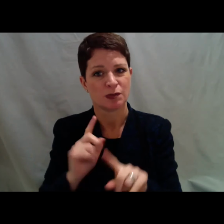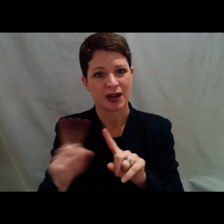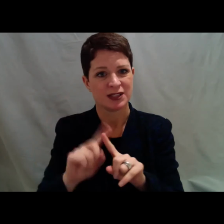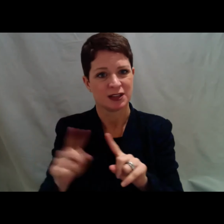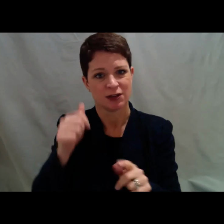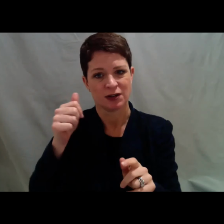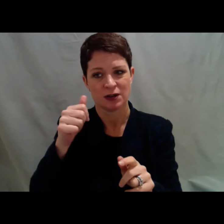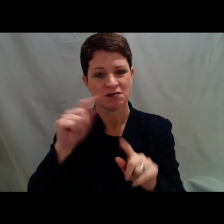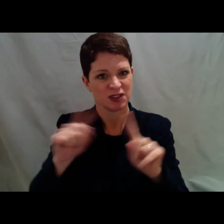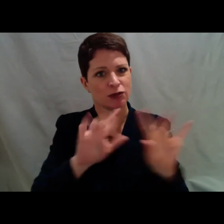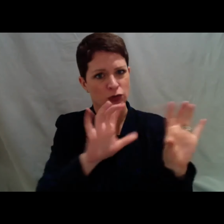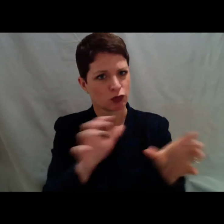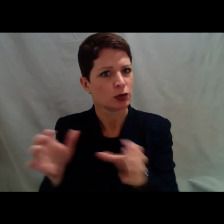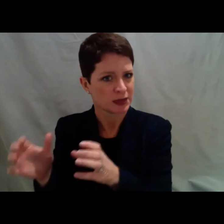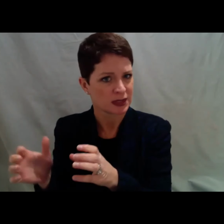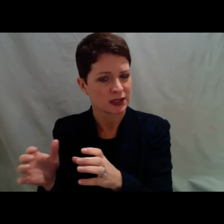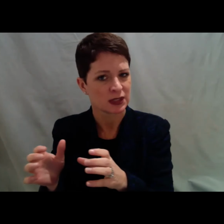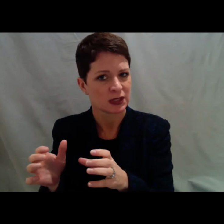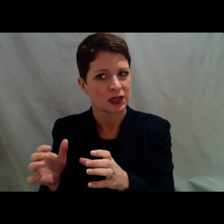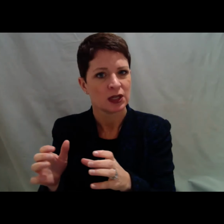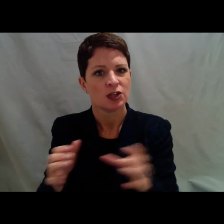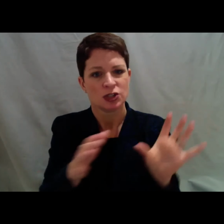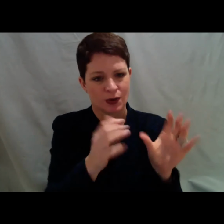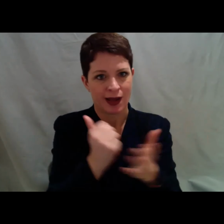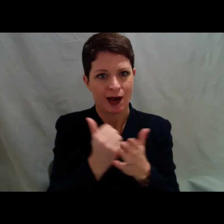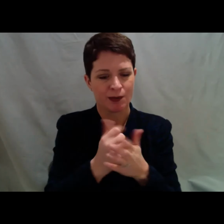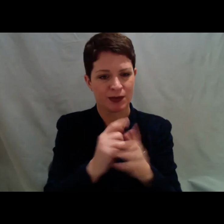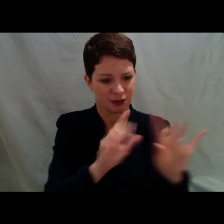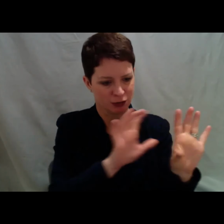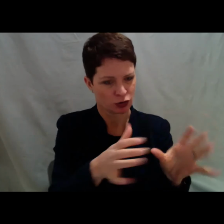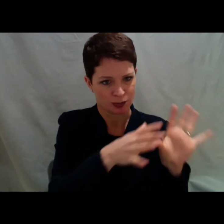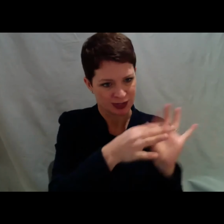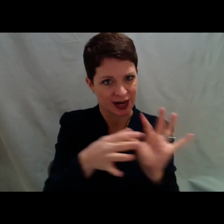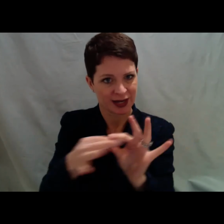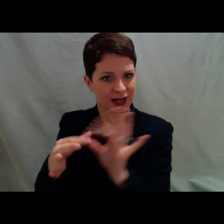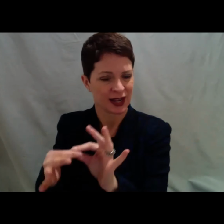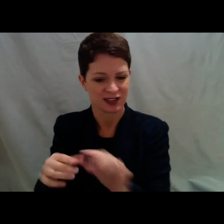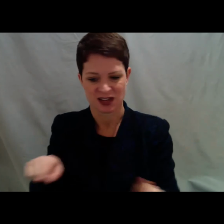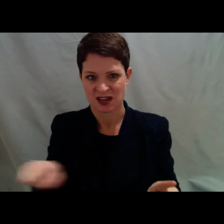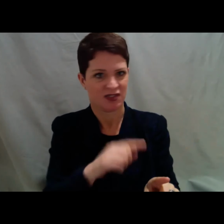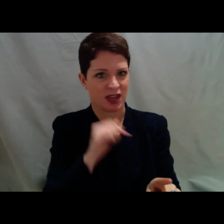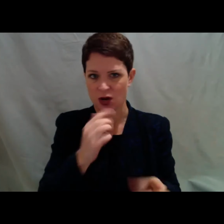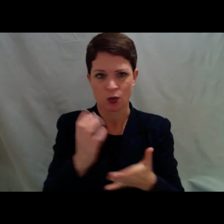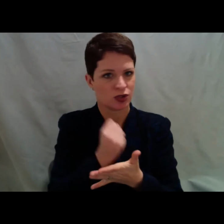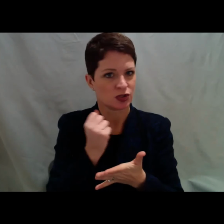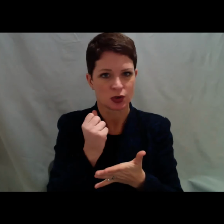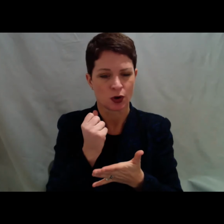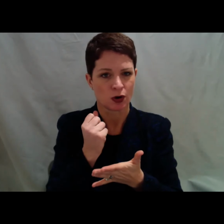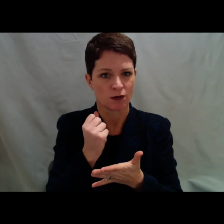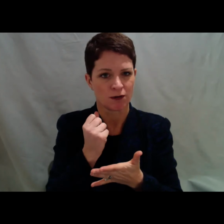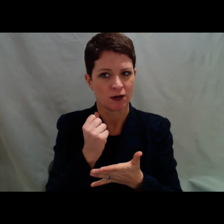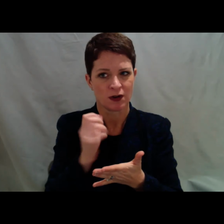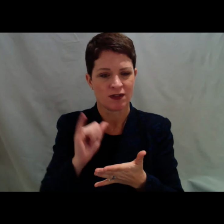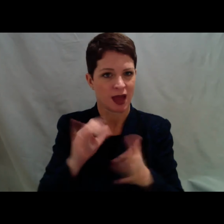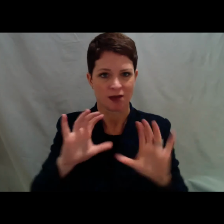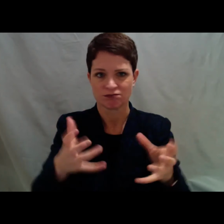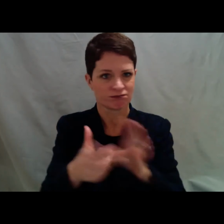subordinated groups to knit them together as people who did not deserve the